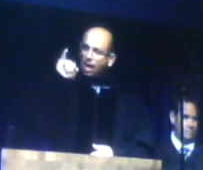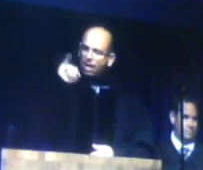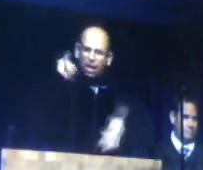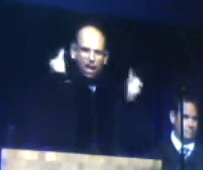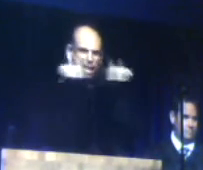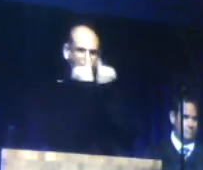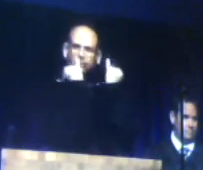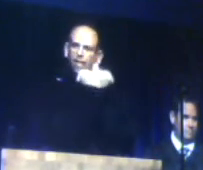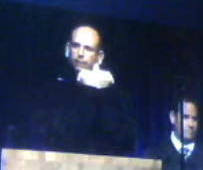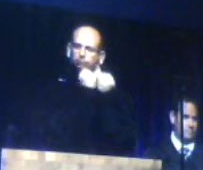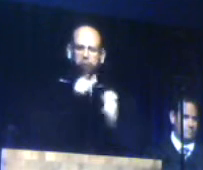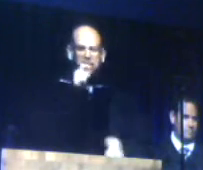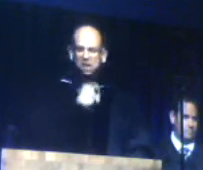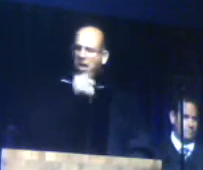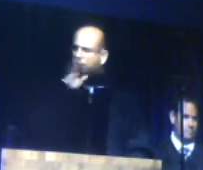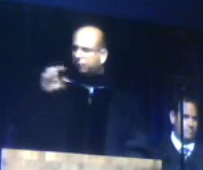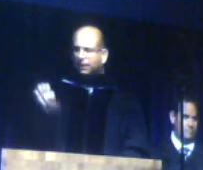school. I.